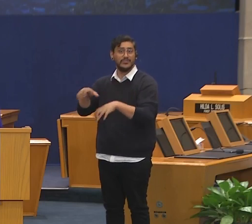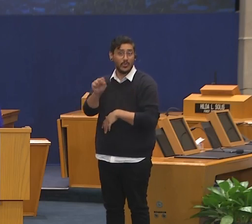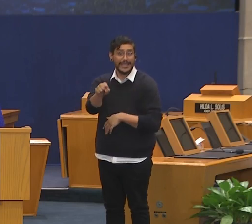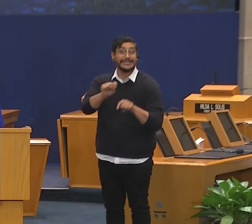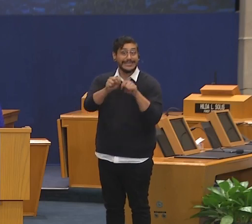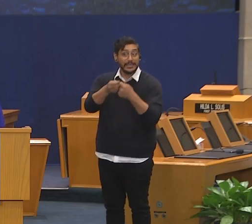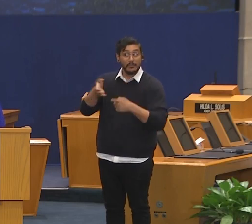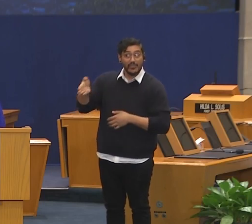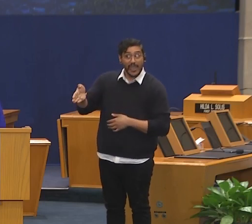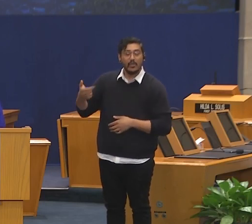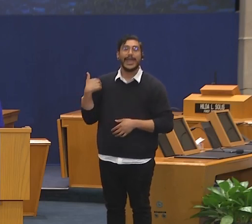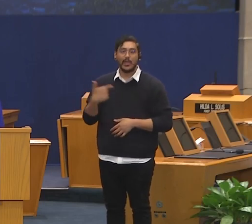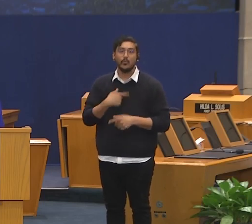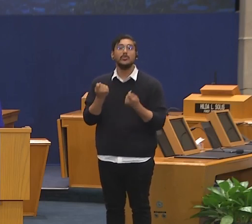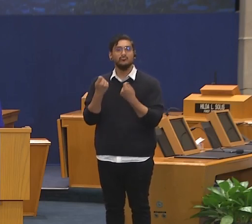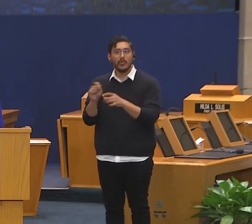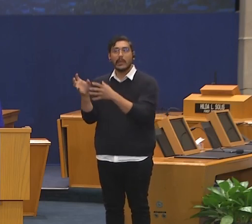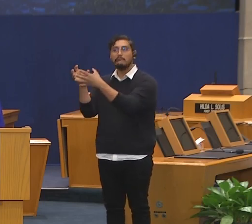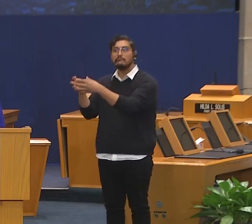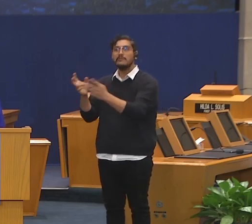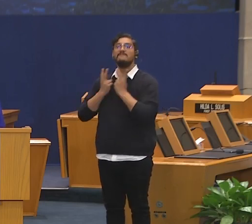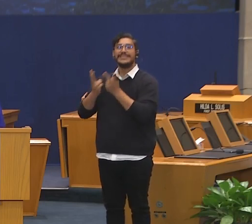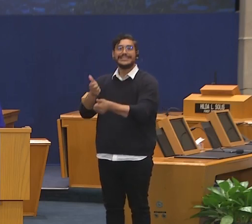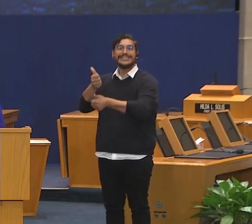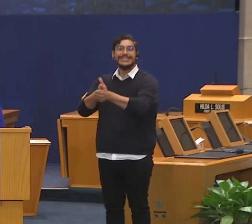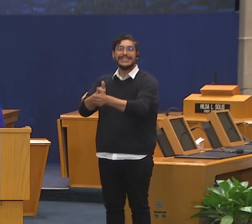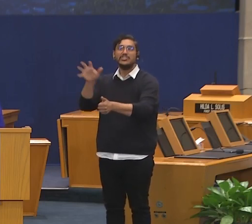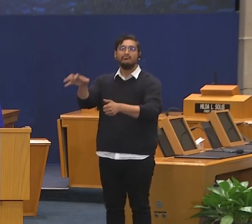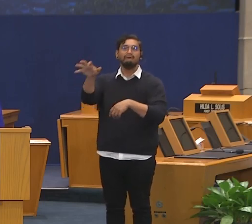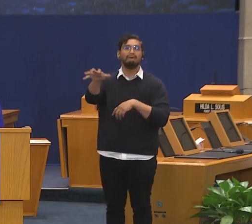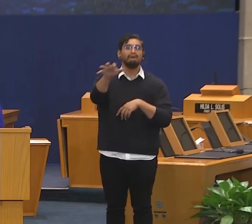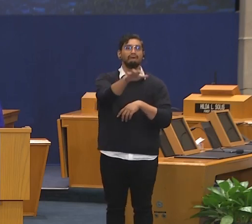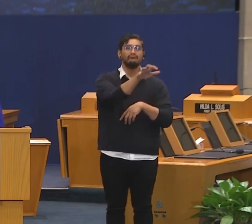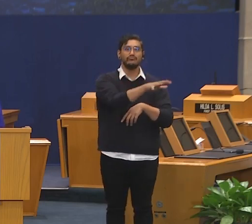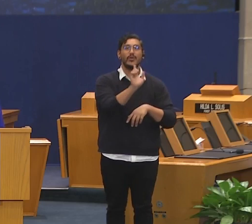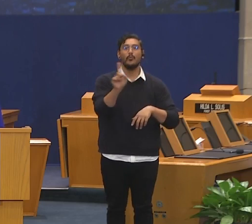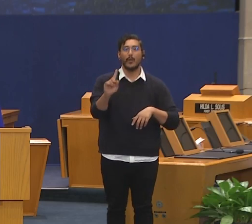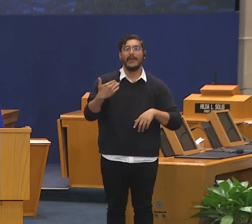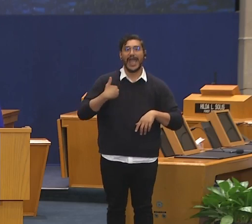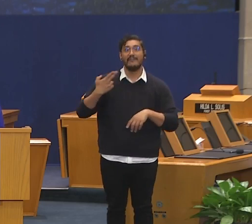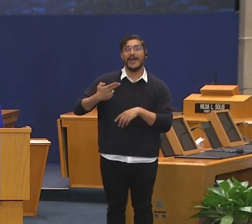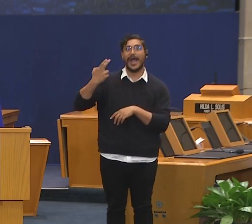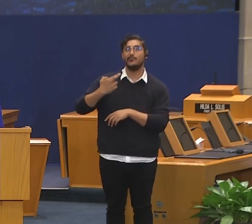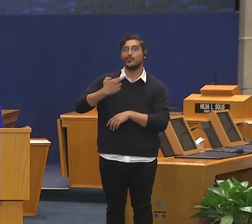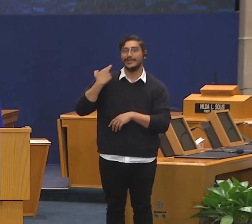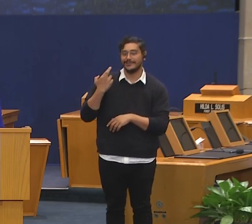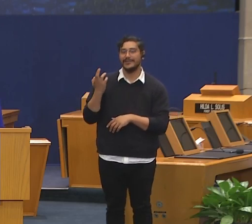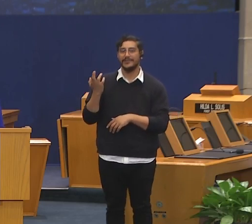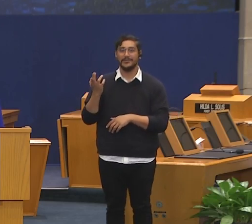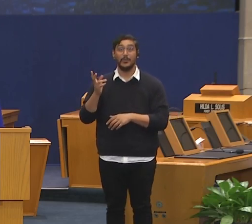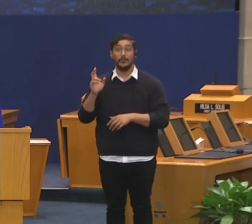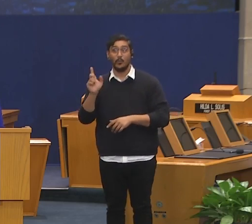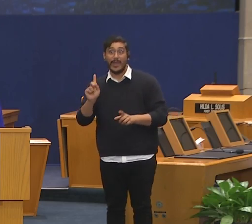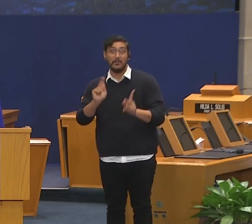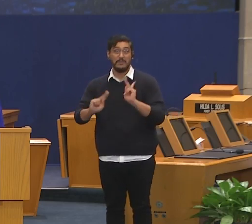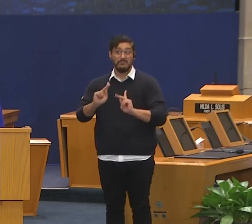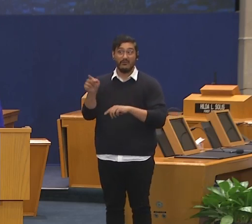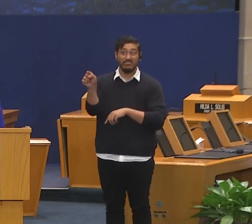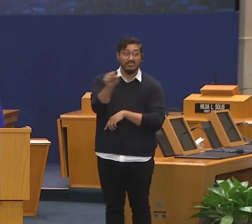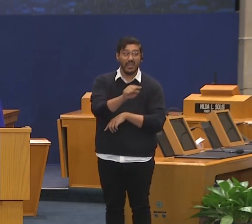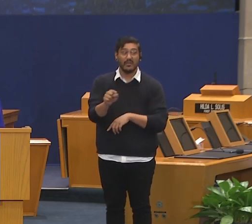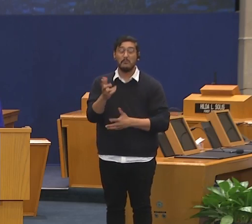the sites that have high risk cases where people may in fact be getting infected at a higher rate than we'd